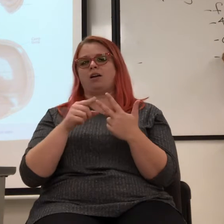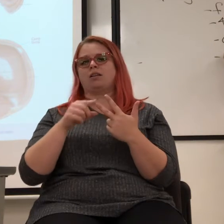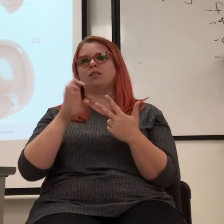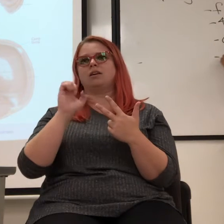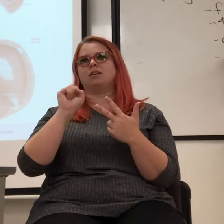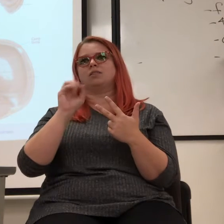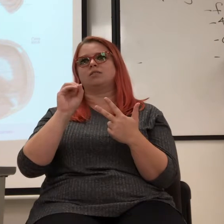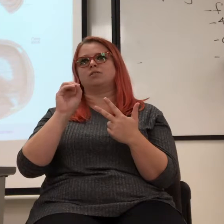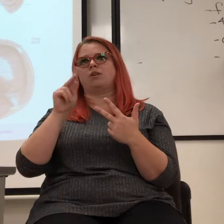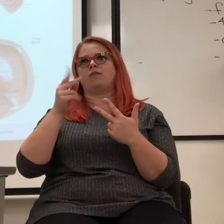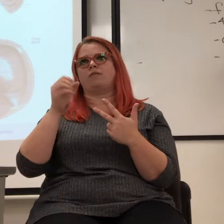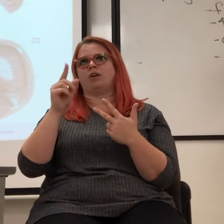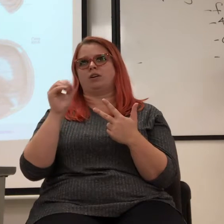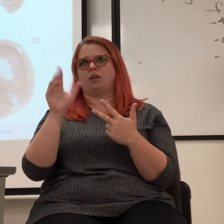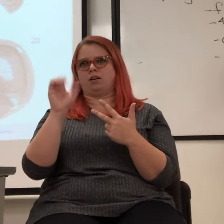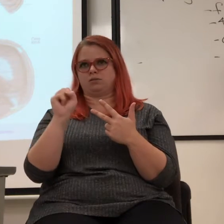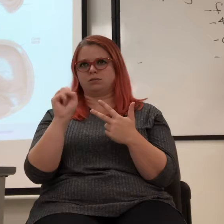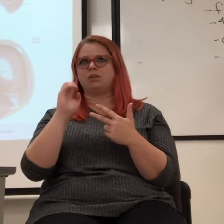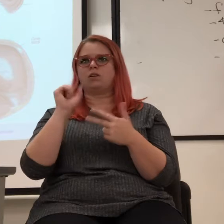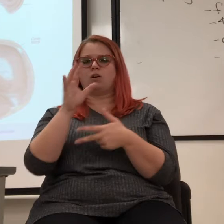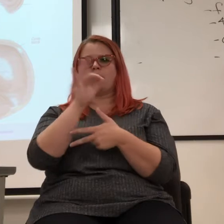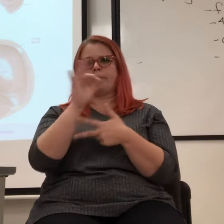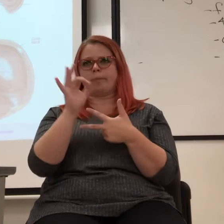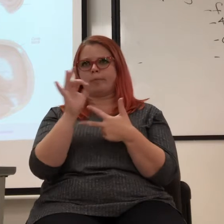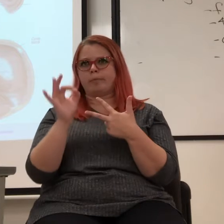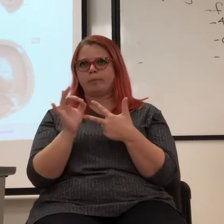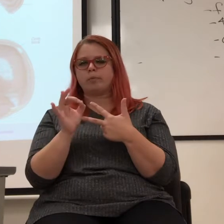The hole for the inferior vena cava is the caval